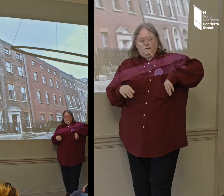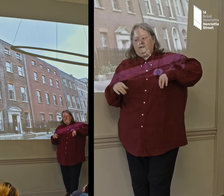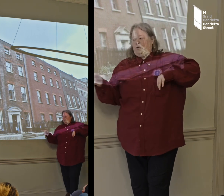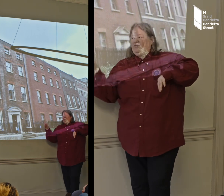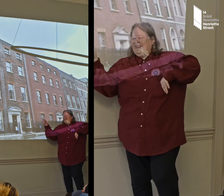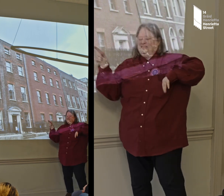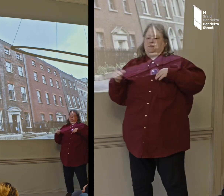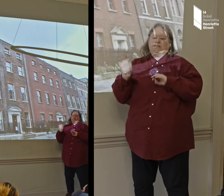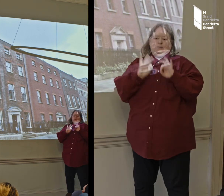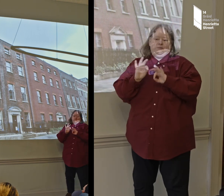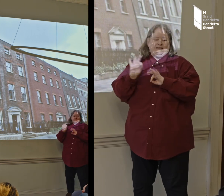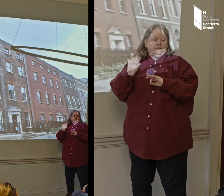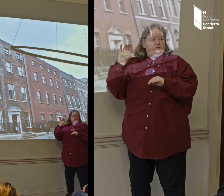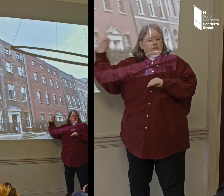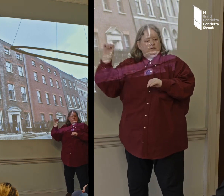basement.